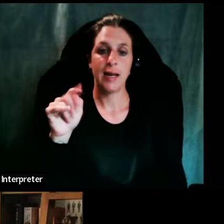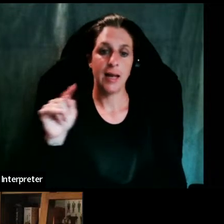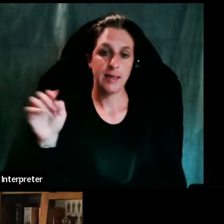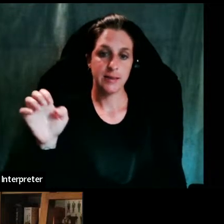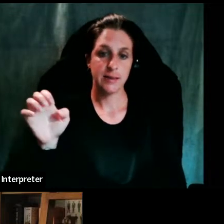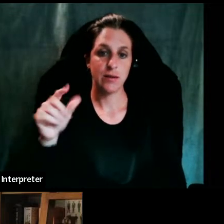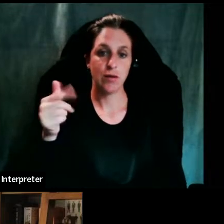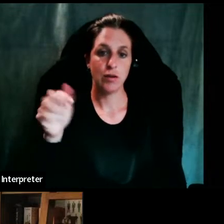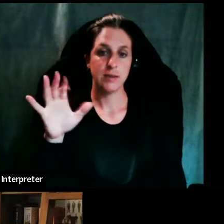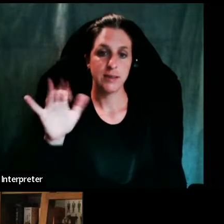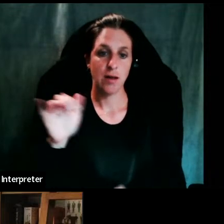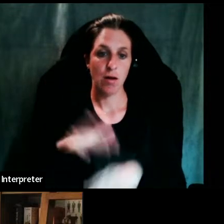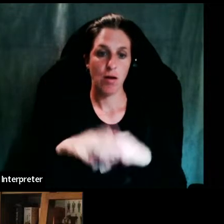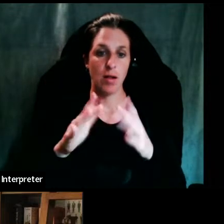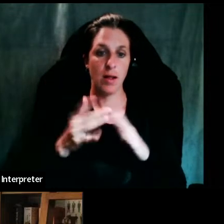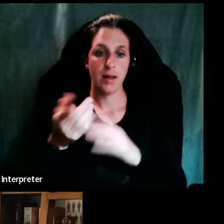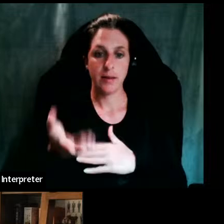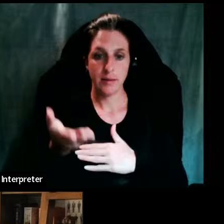Garcia.